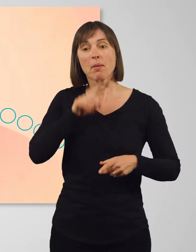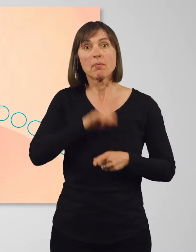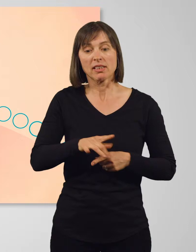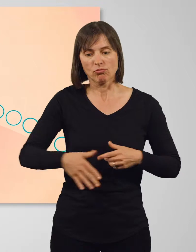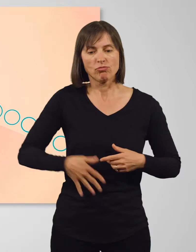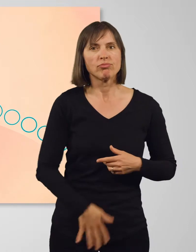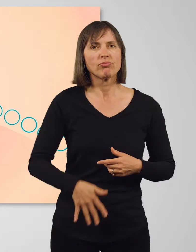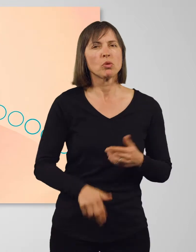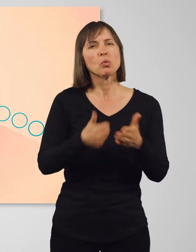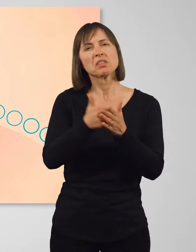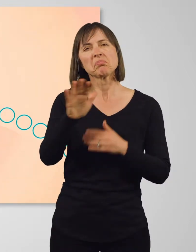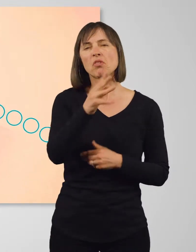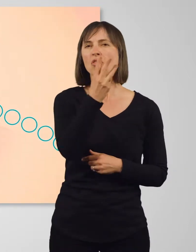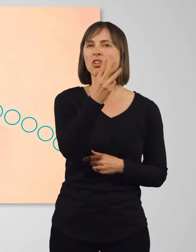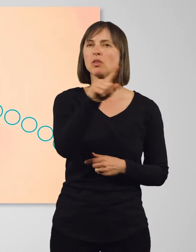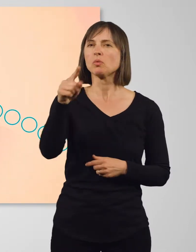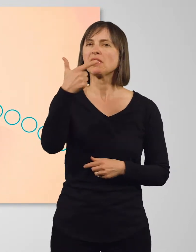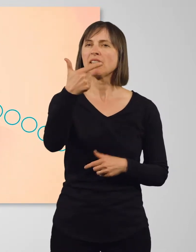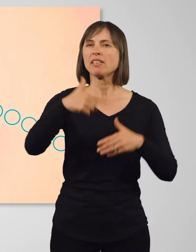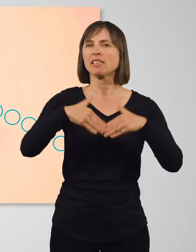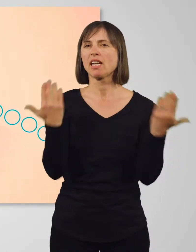The bleeding usually lasts for 3 to 7 days.